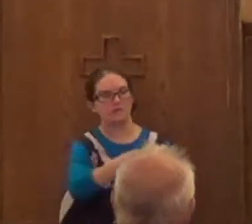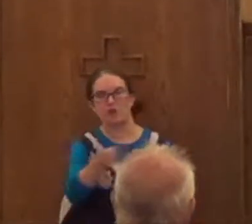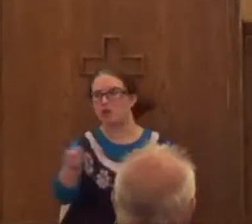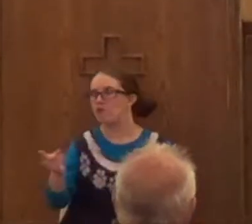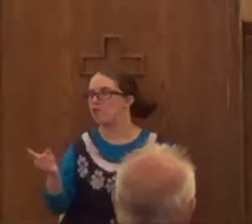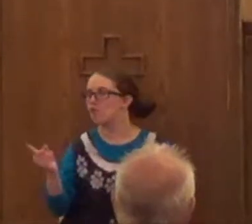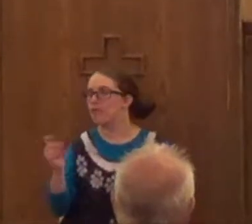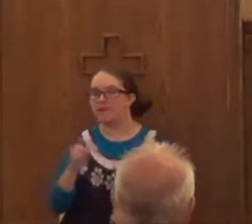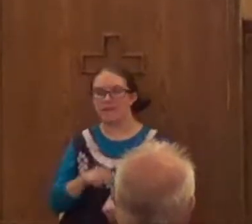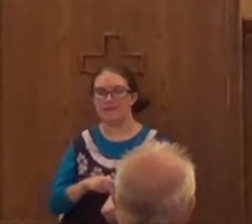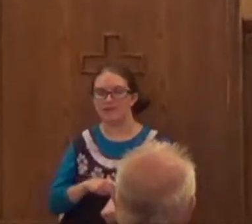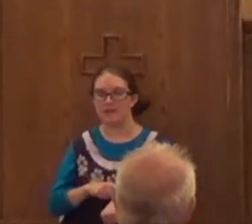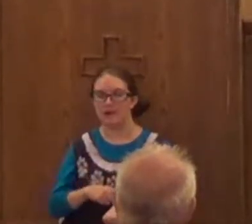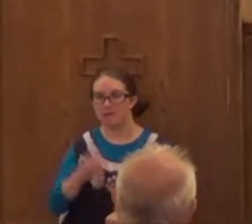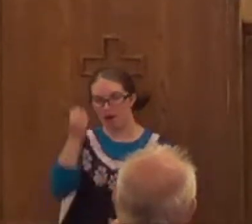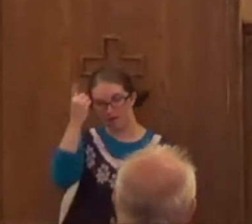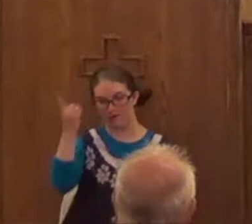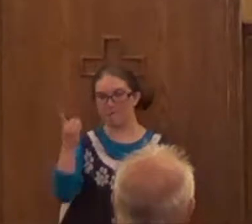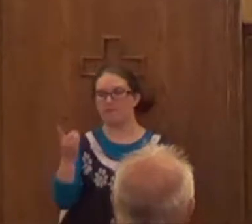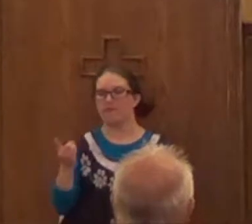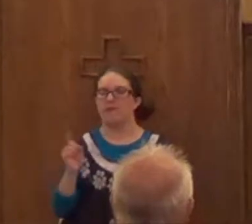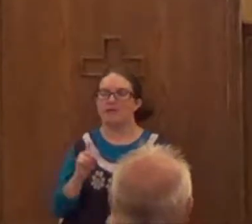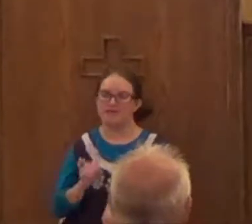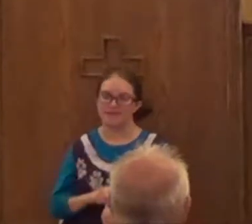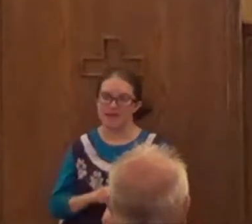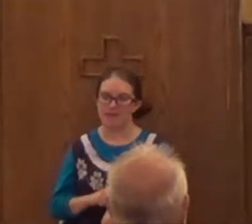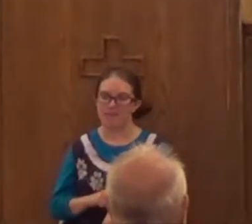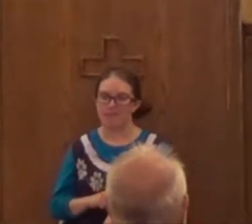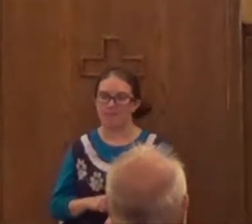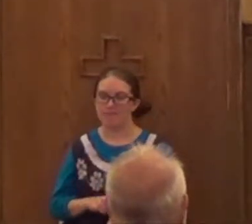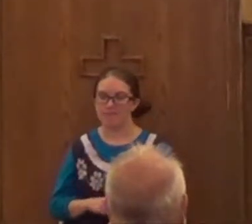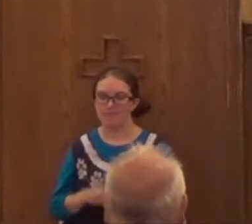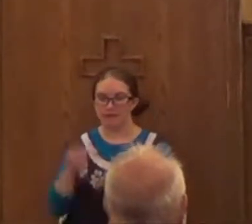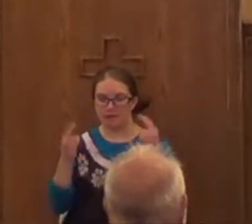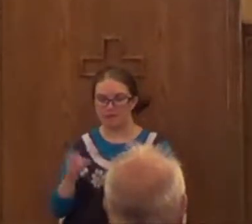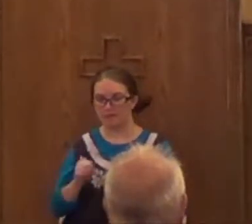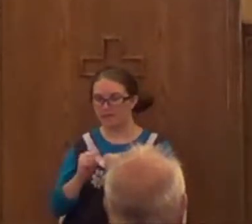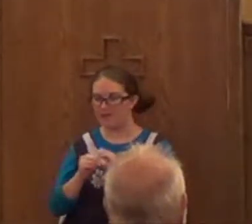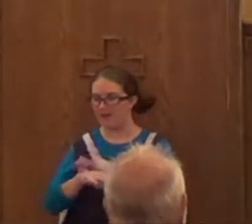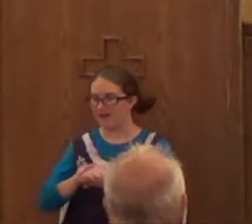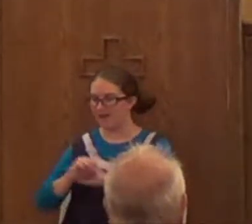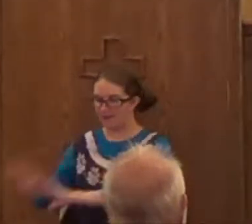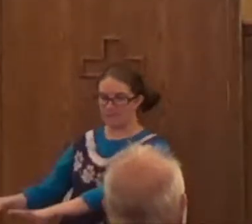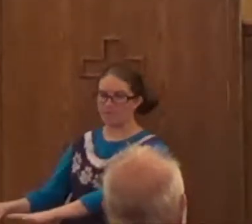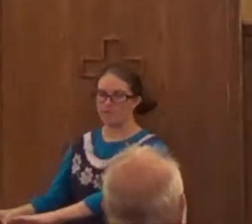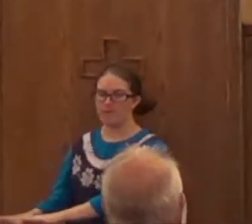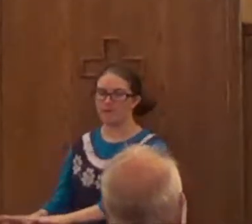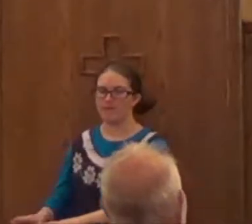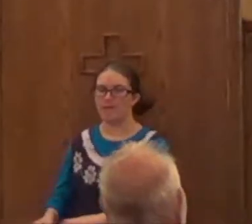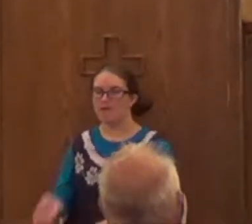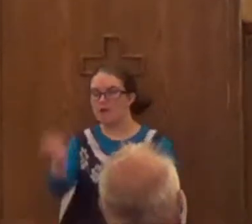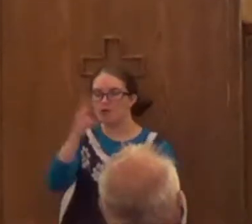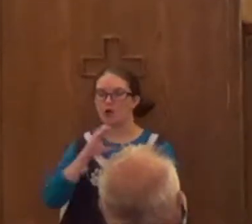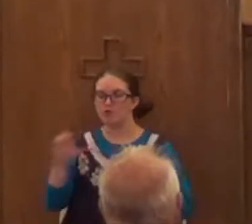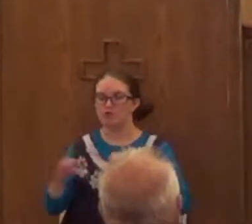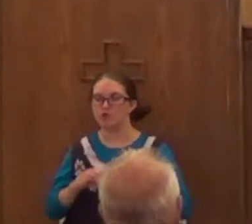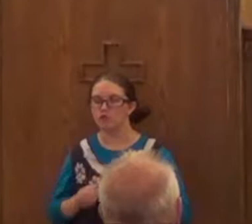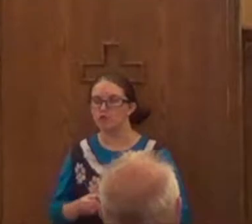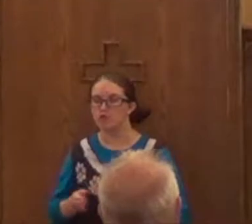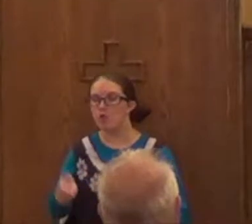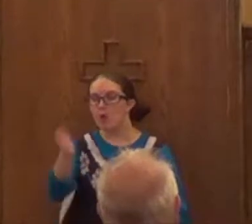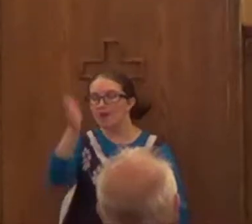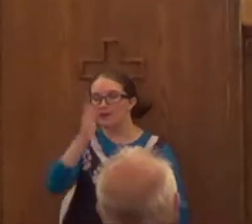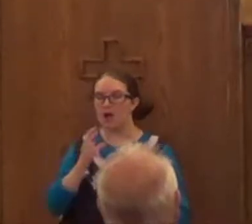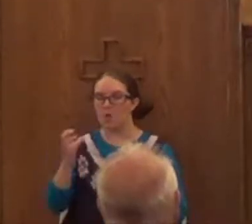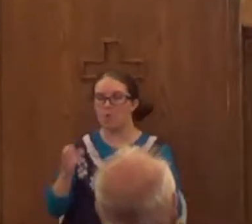there's times where our logic and our timing is going to have to get out of the way for God to do what God wants to